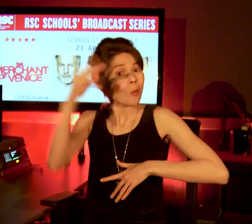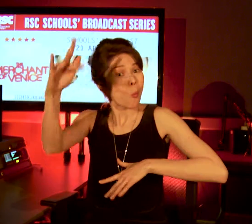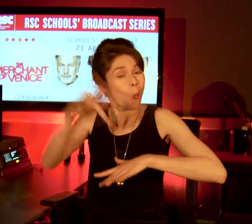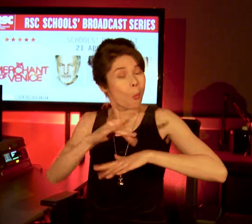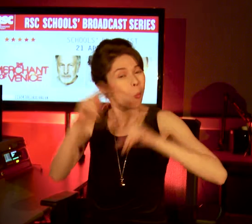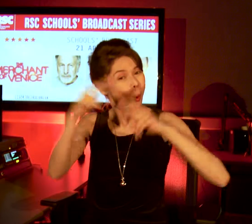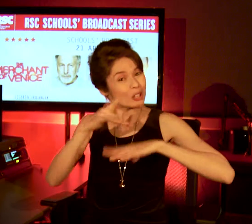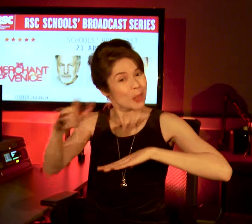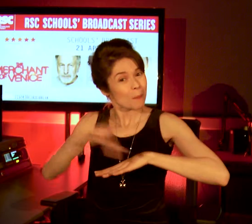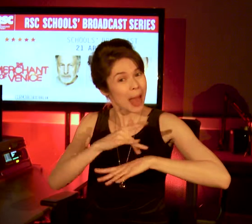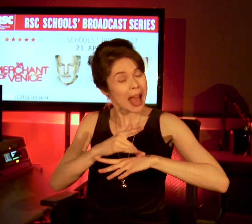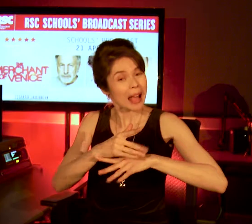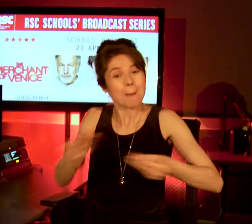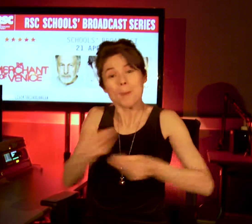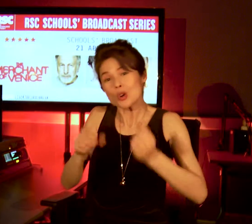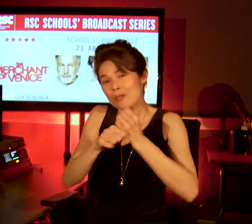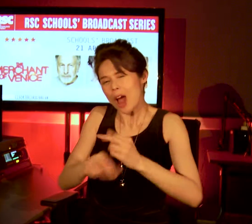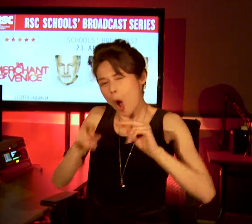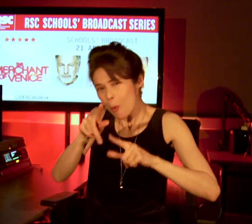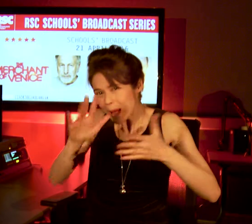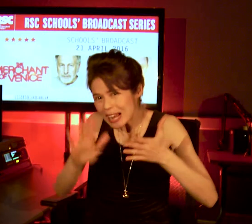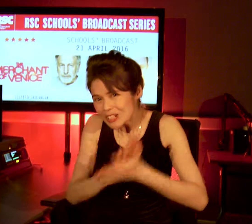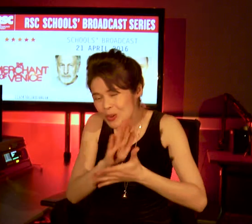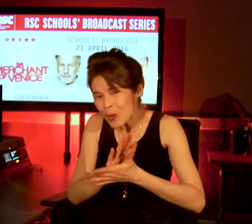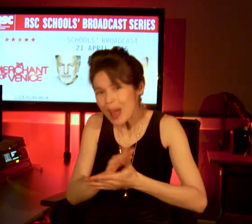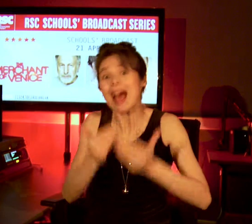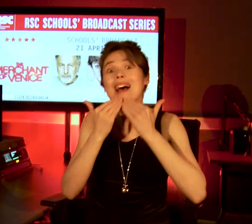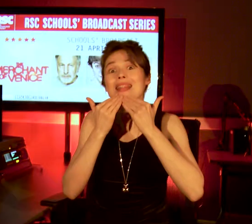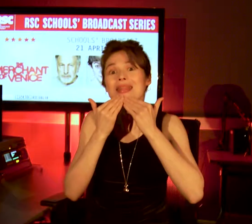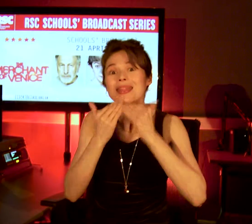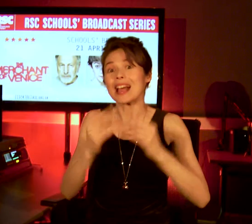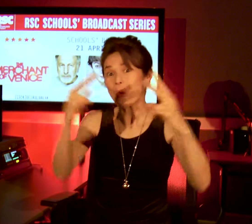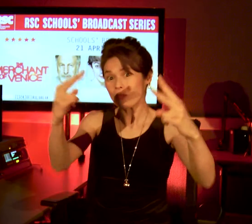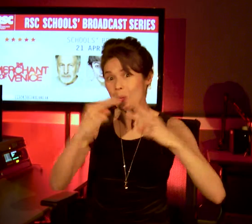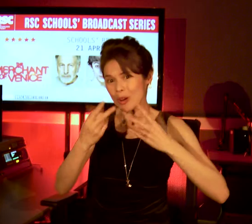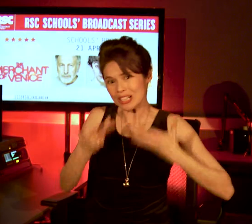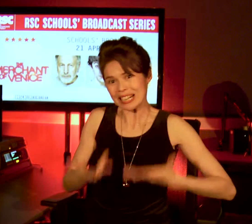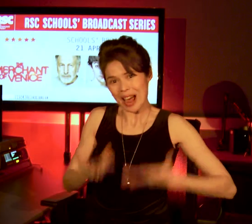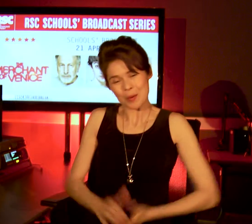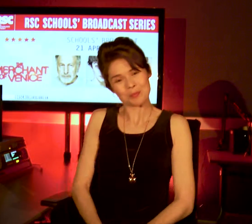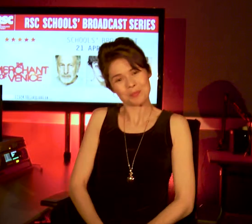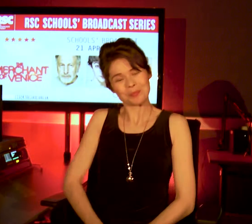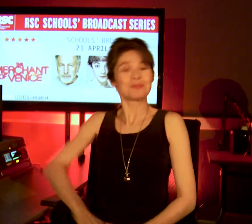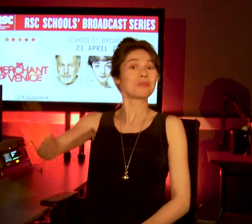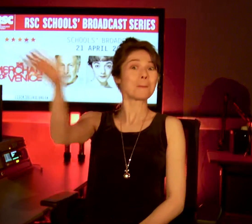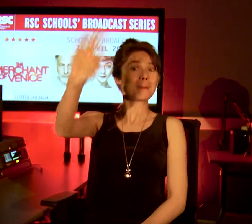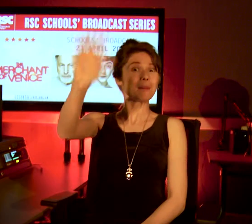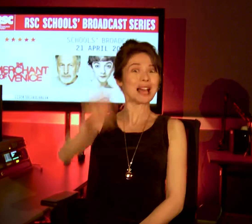We hope that you enjoy the broadcast of The Merchant of Venice, and thank you for watching now. Bye-bye.